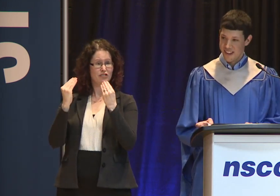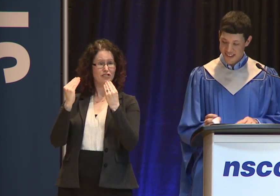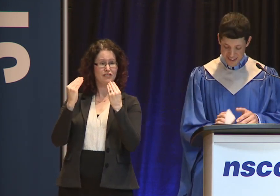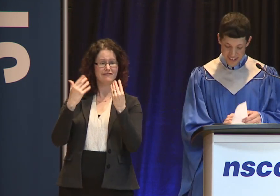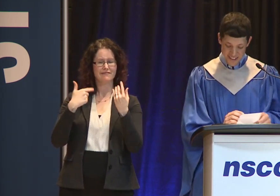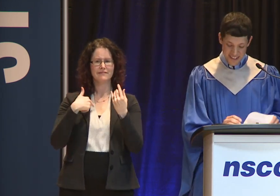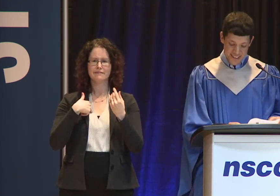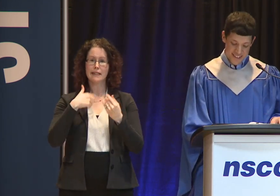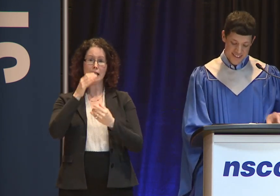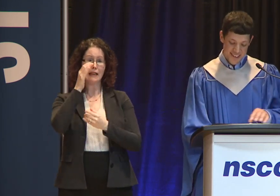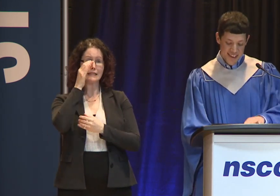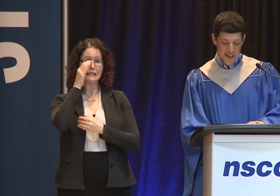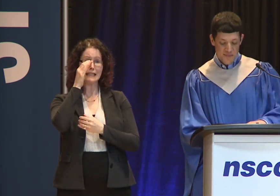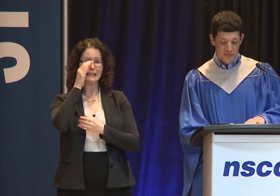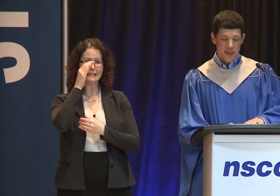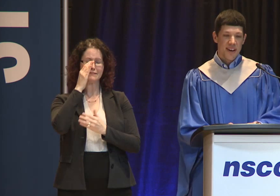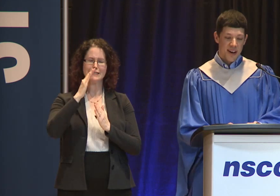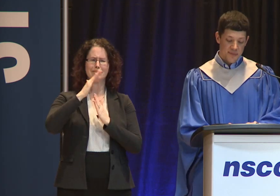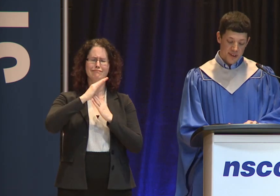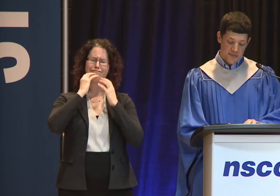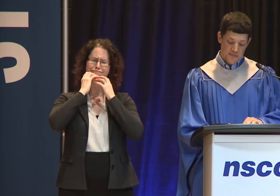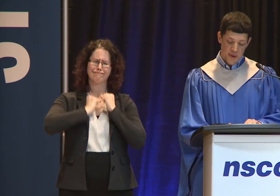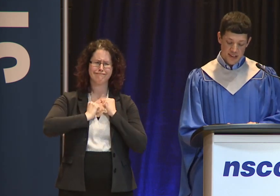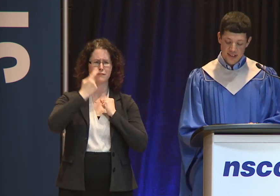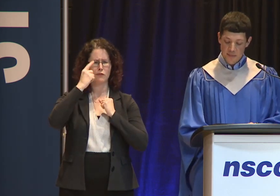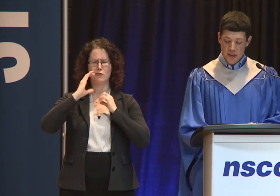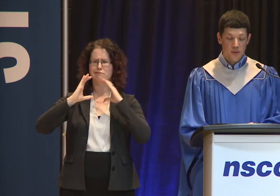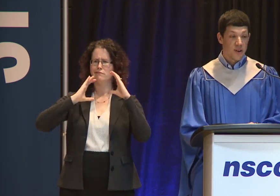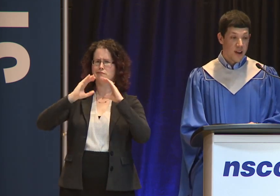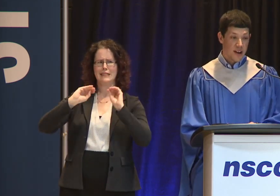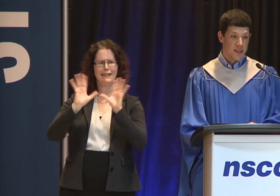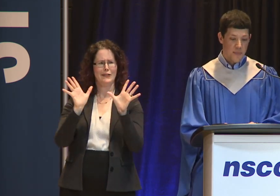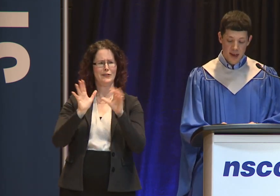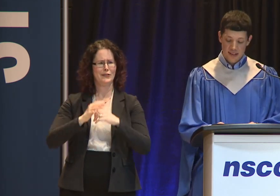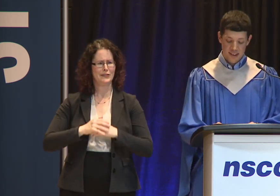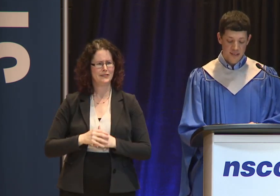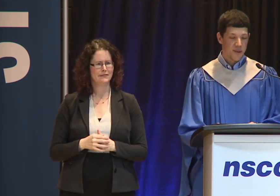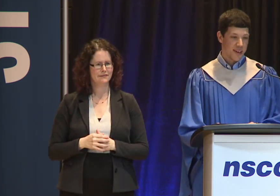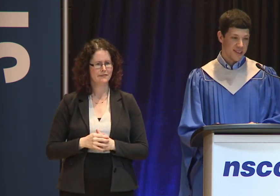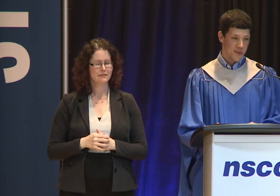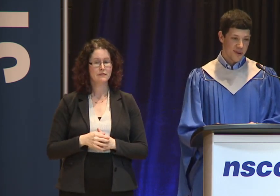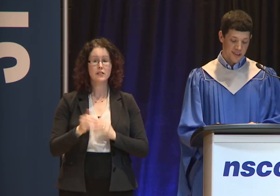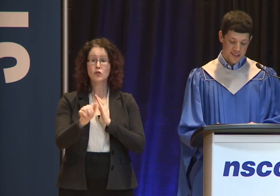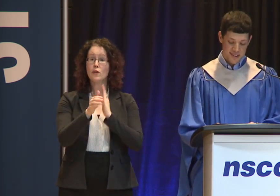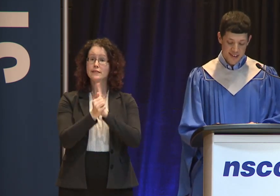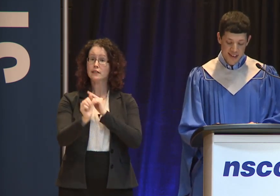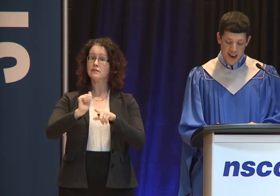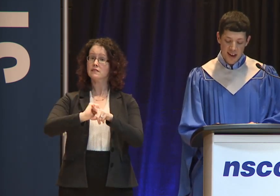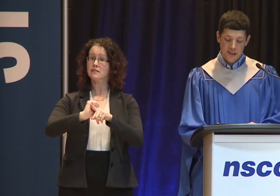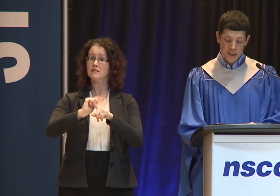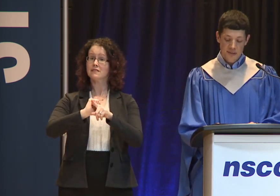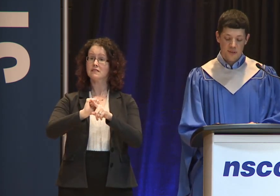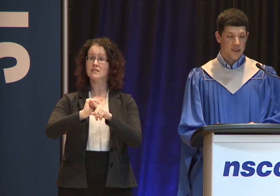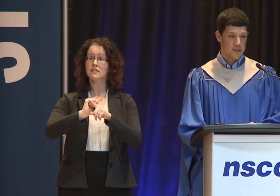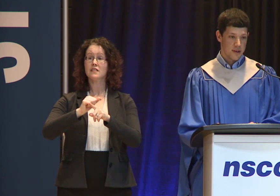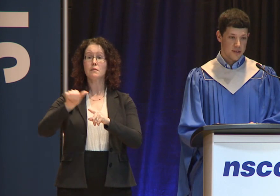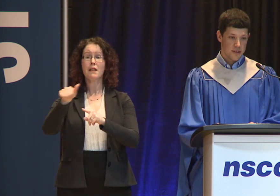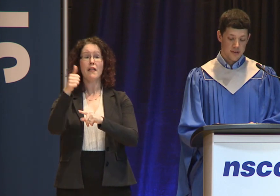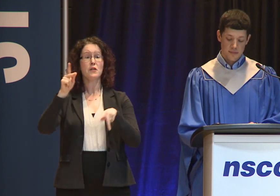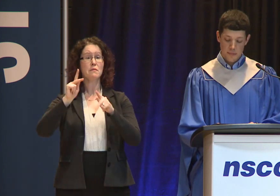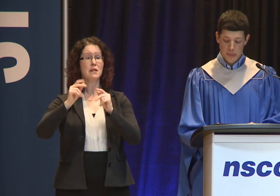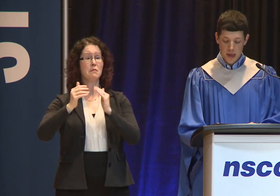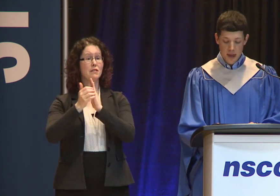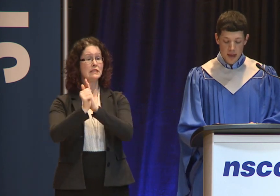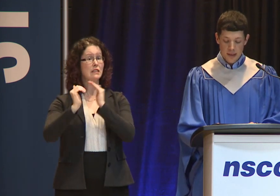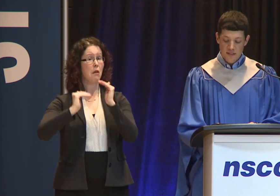Thanks, Shelley. Be confident, but accept that you are not the best at everything in the world. Others have great strengths